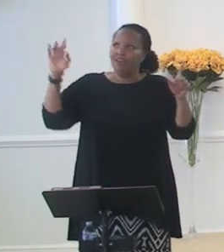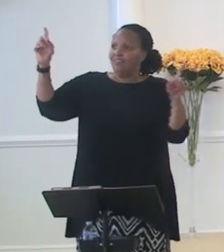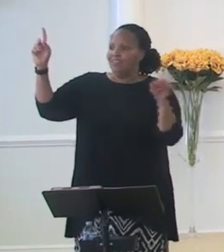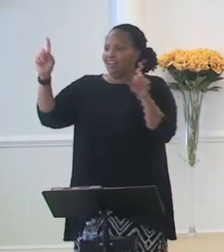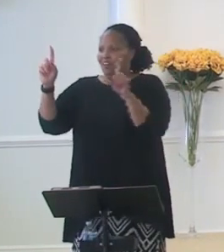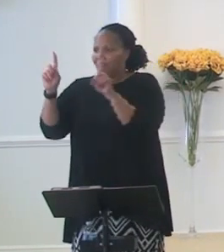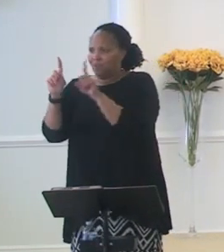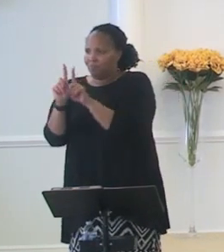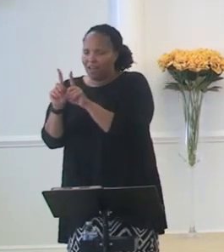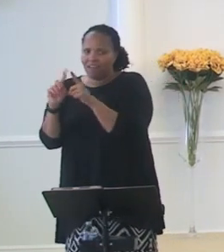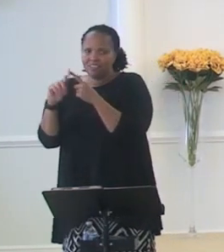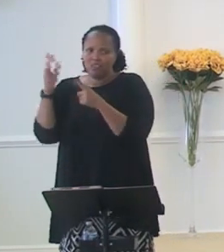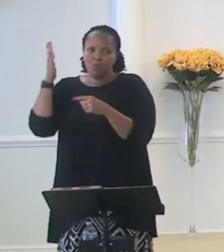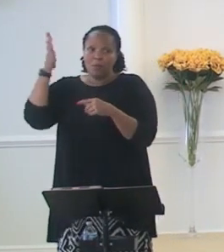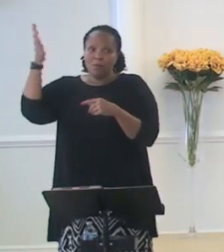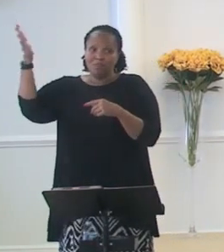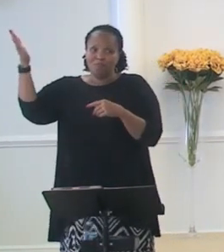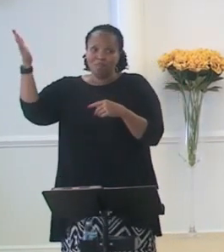him.